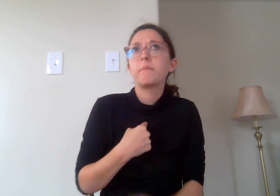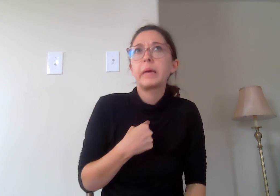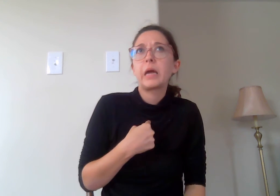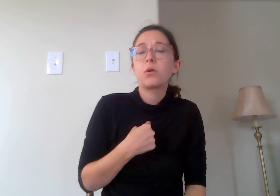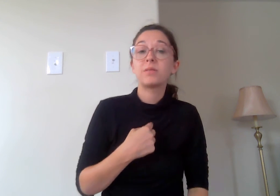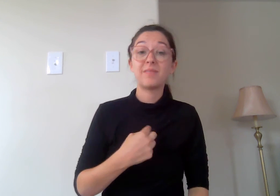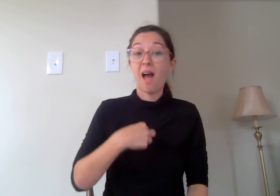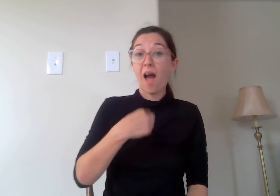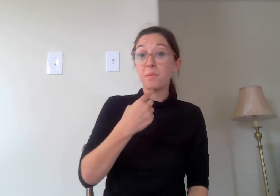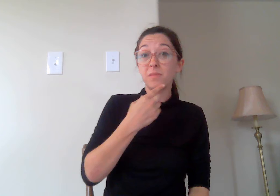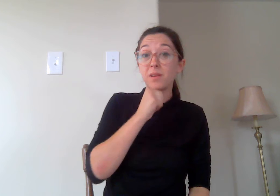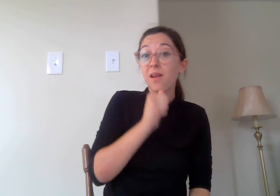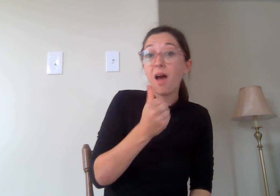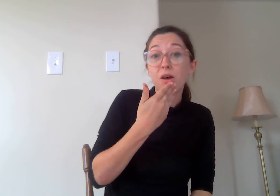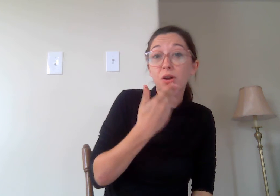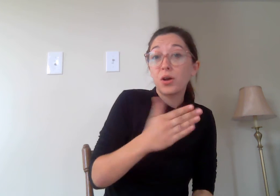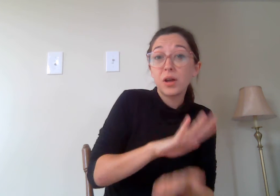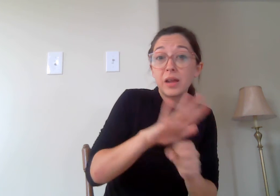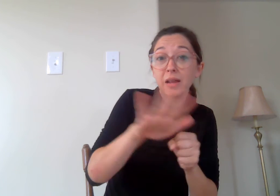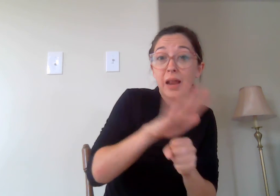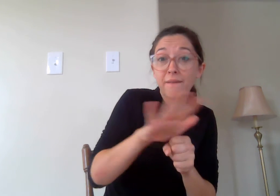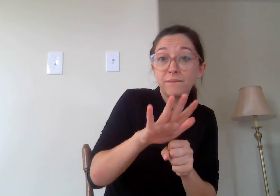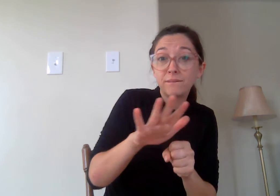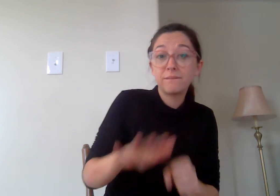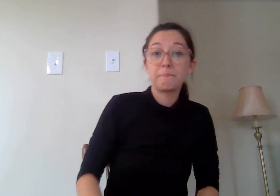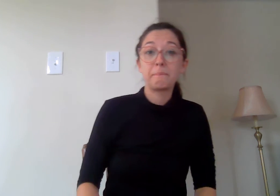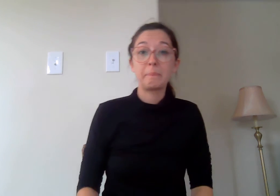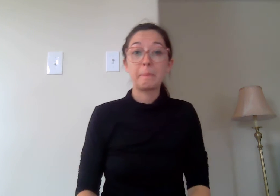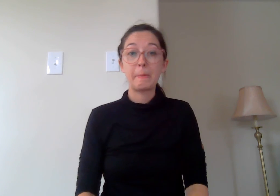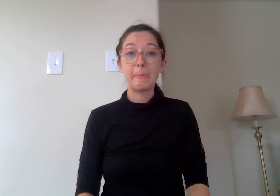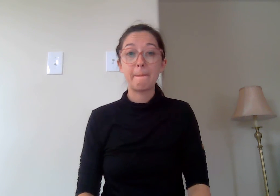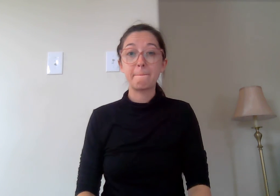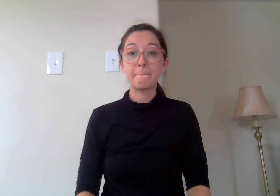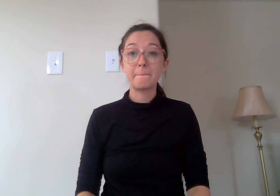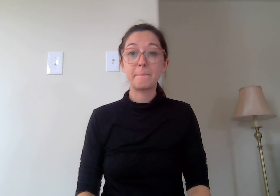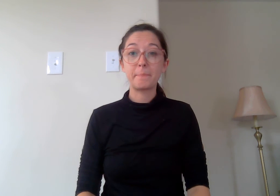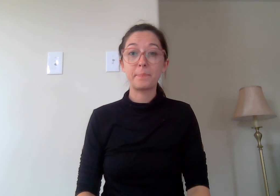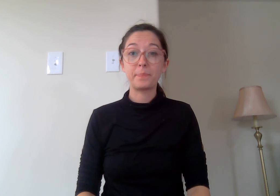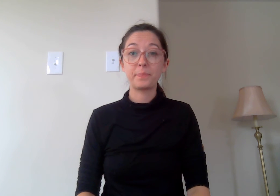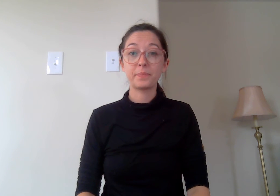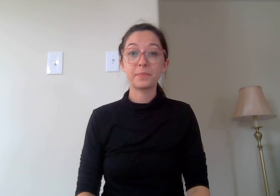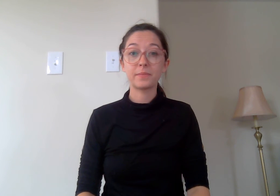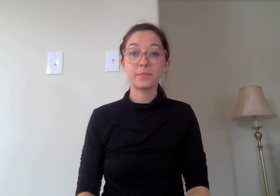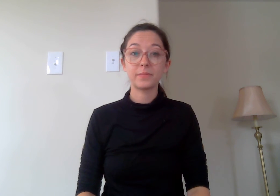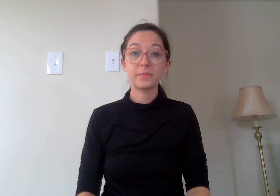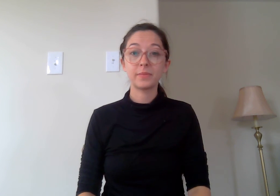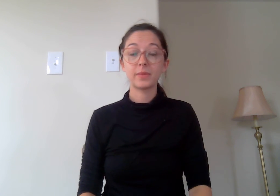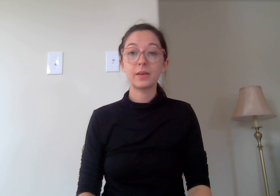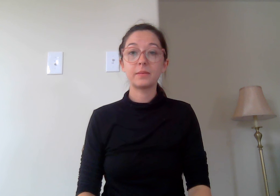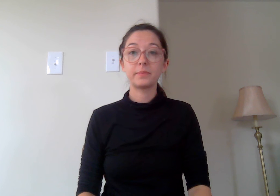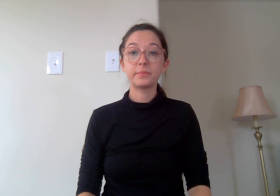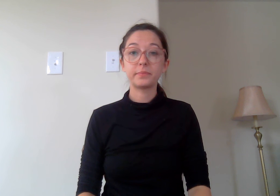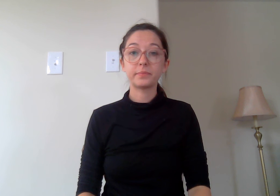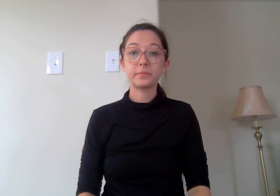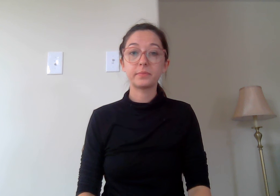rectify if you want to have somebody who's happy. I mean, you're not going to have somebody who's happy who thinks the world is an unkind, unpredictable, scary place